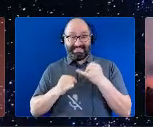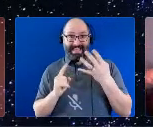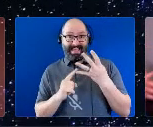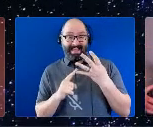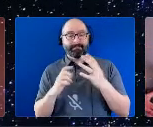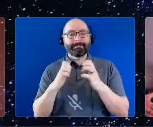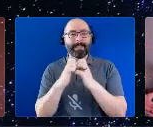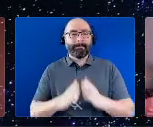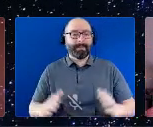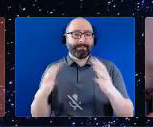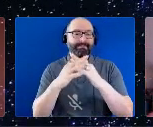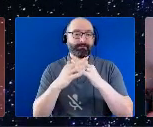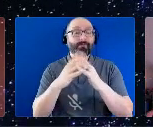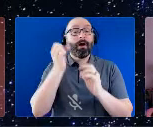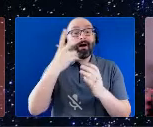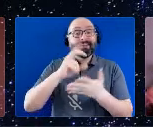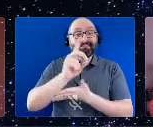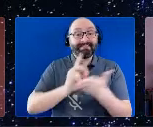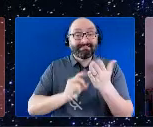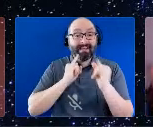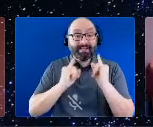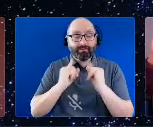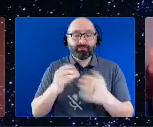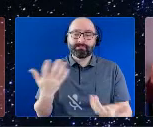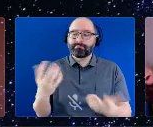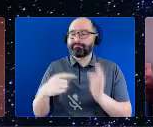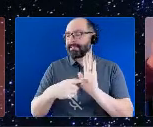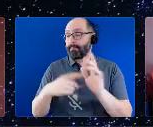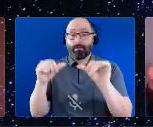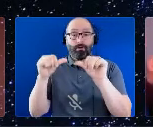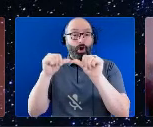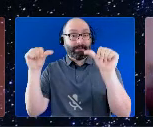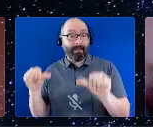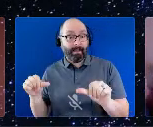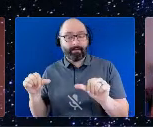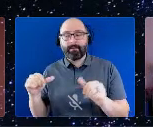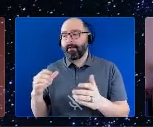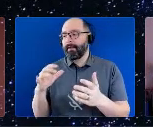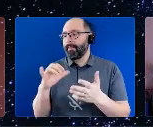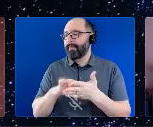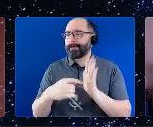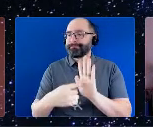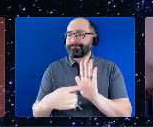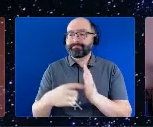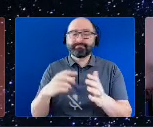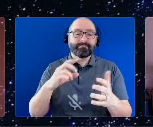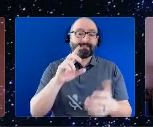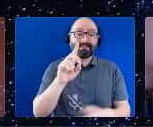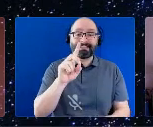which for design interviews would be like architectural would be coming up with like a diagram or data model, that sort of